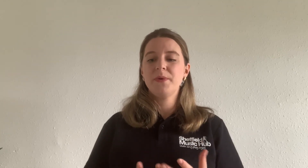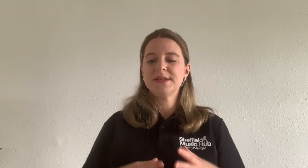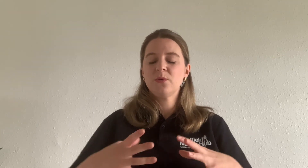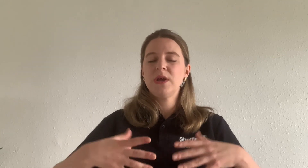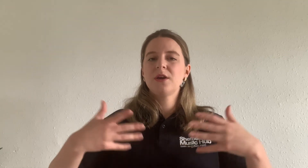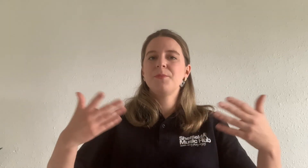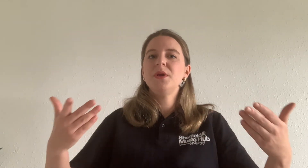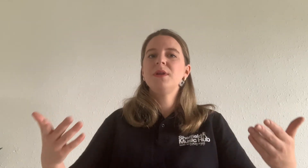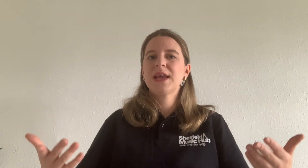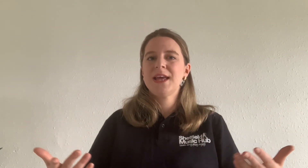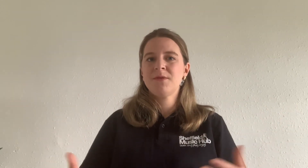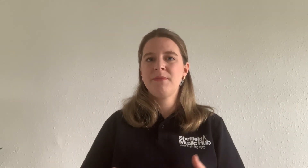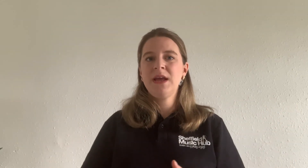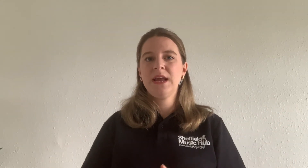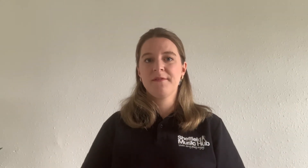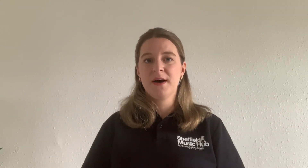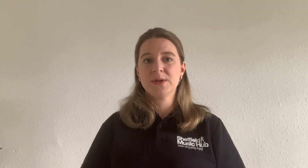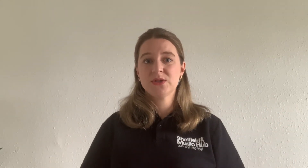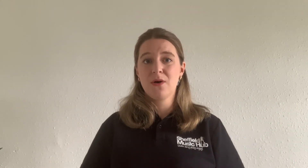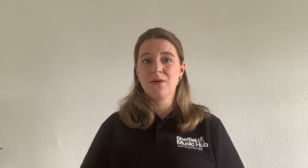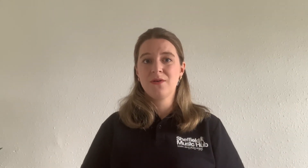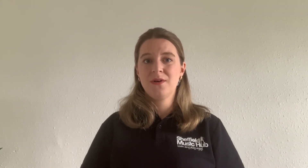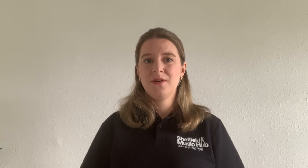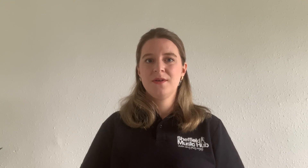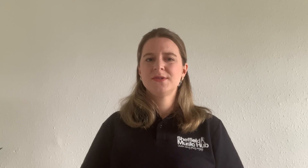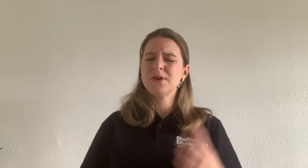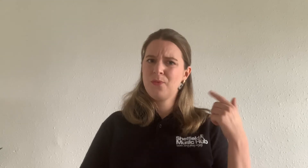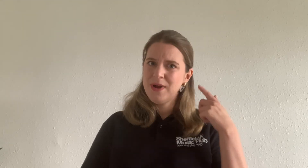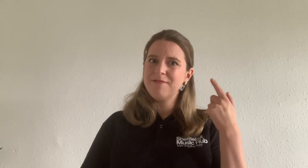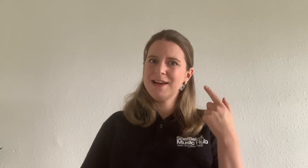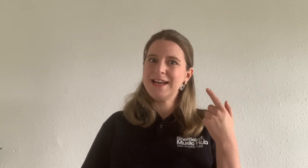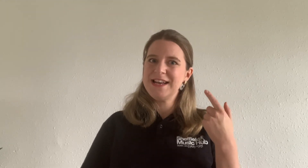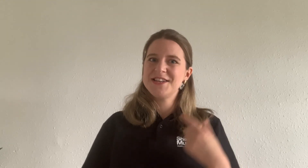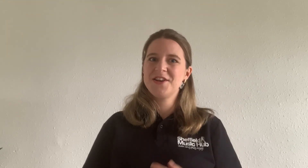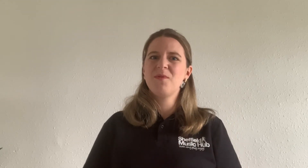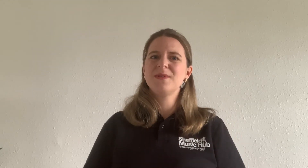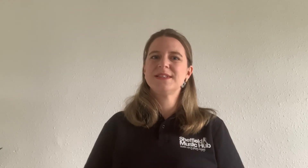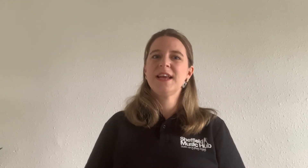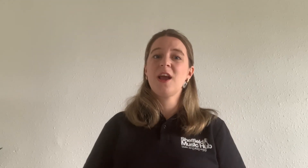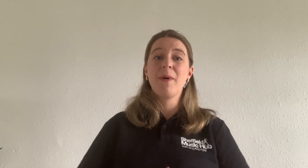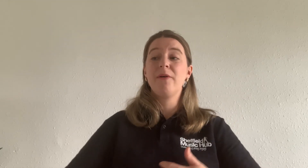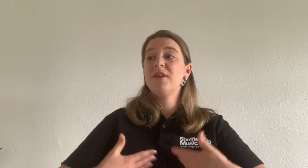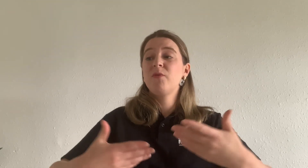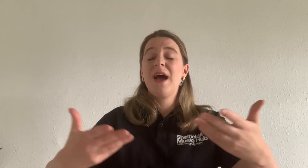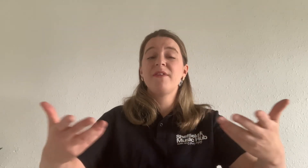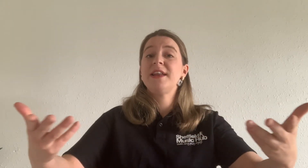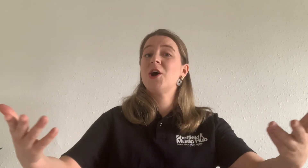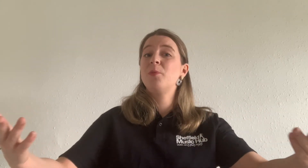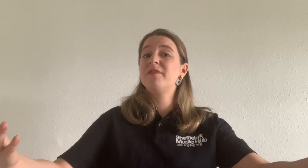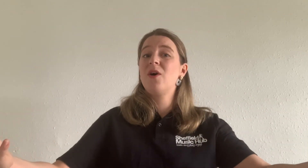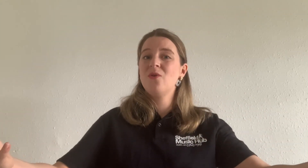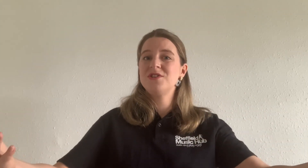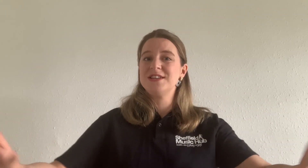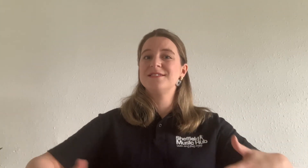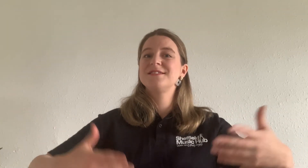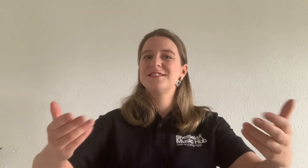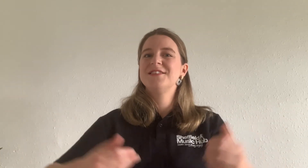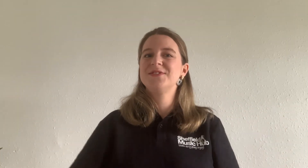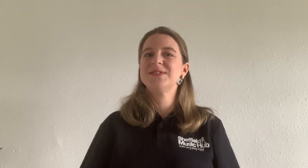that we communicate the meaning of our song. So we really need to know what we're singing about if we have any hope of our audience